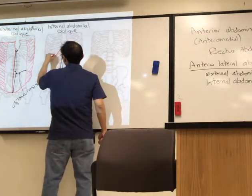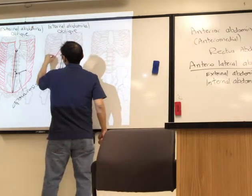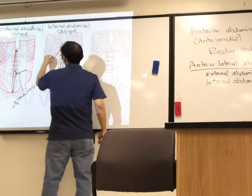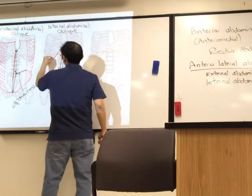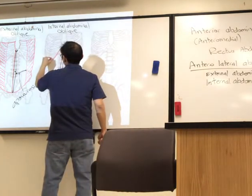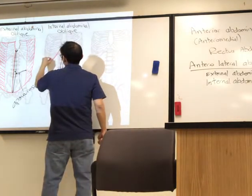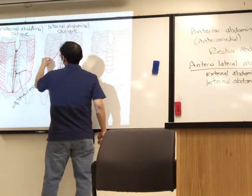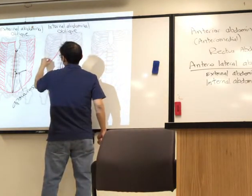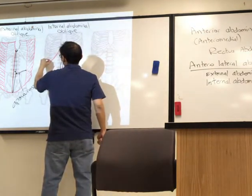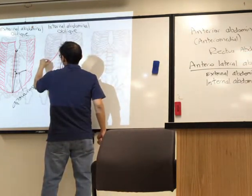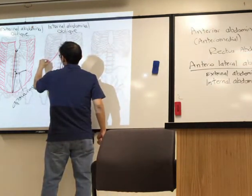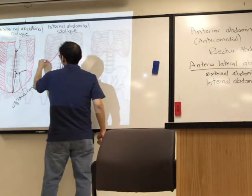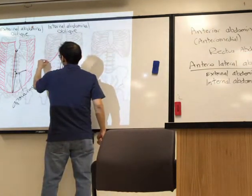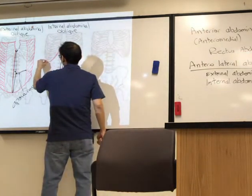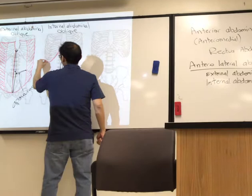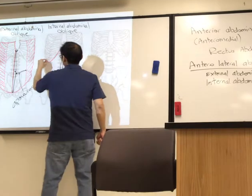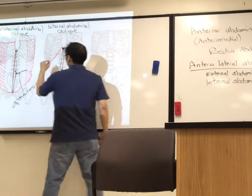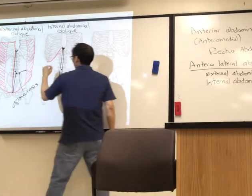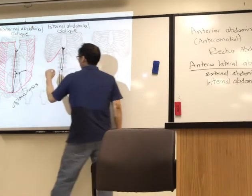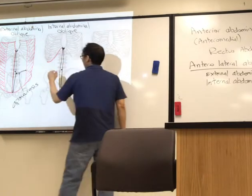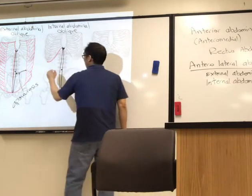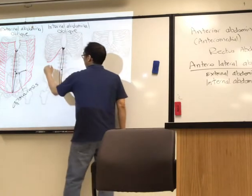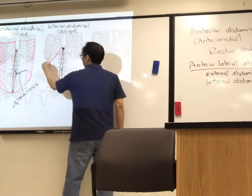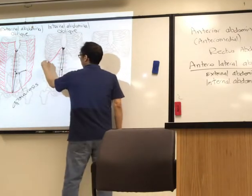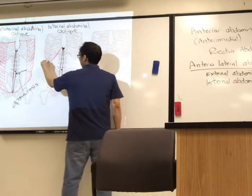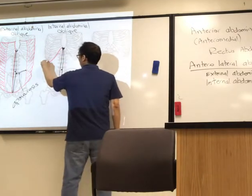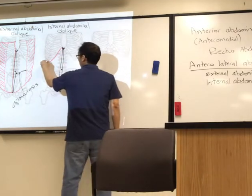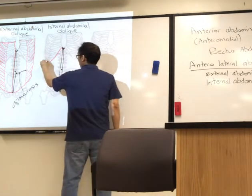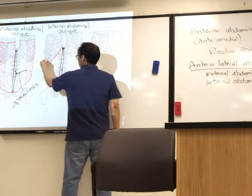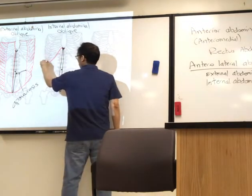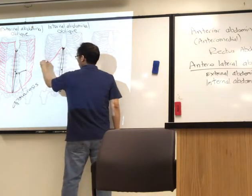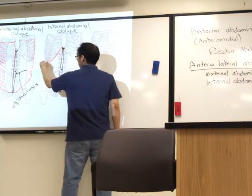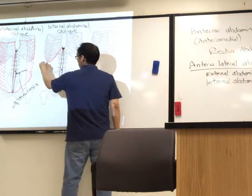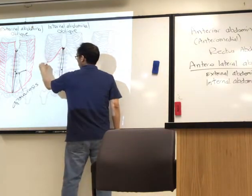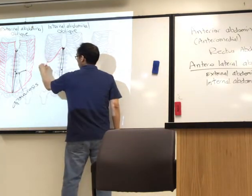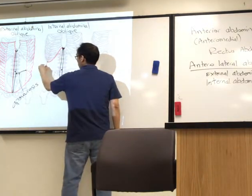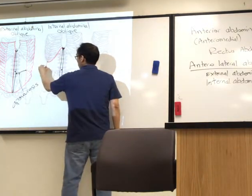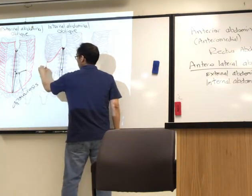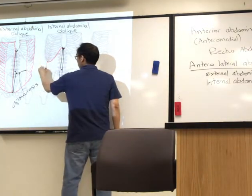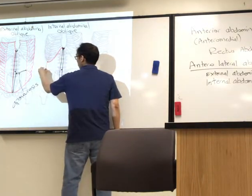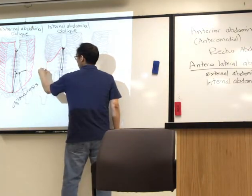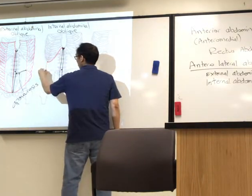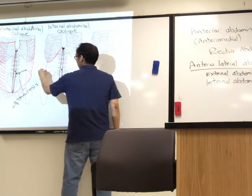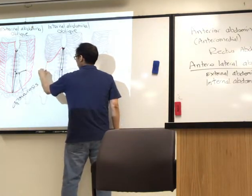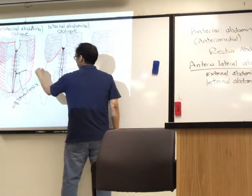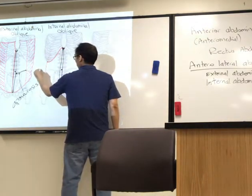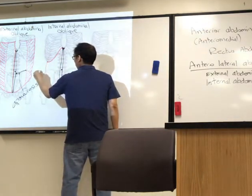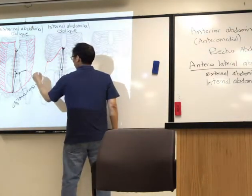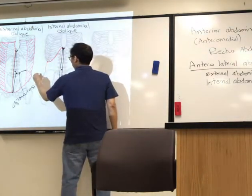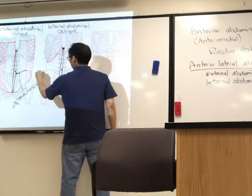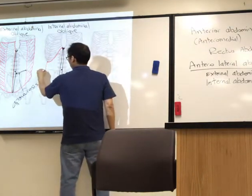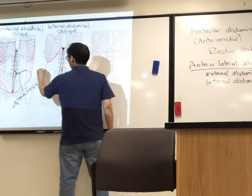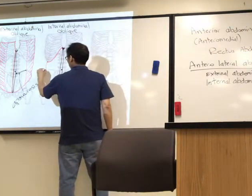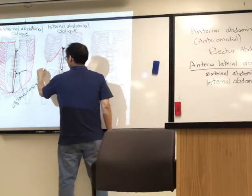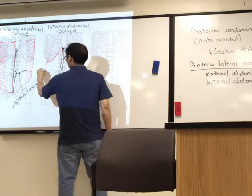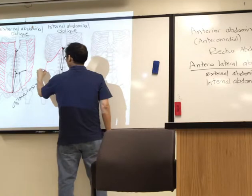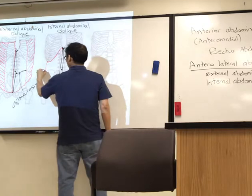It's going to follow the rib cage like that, go a short distance down to the hip.